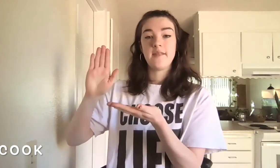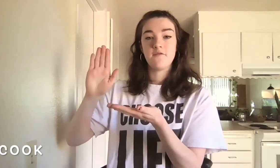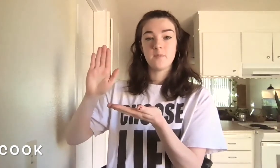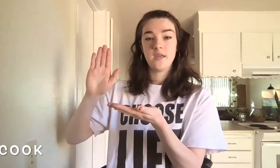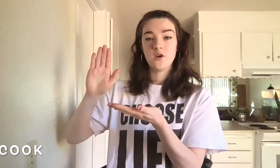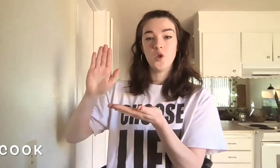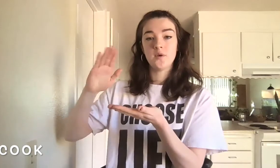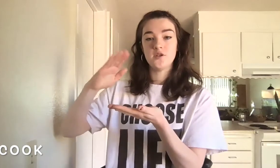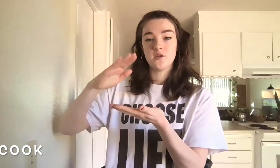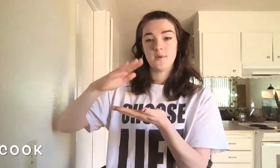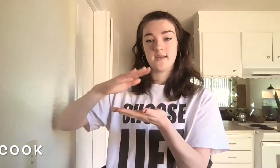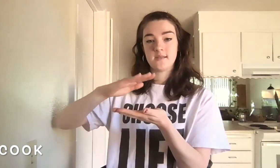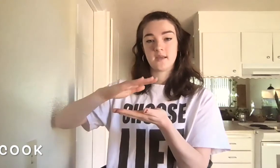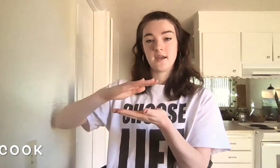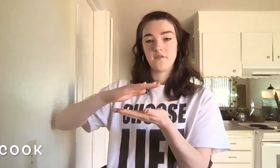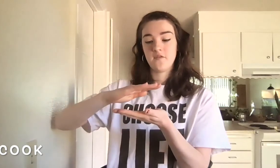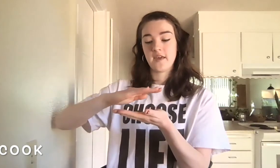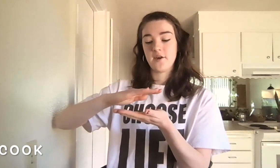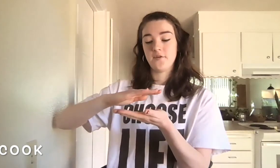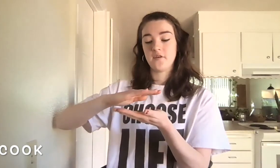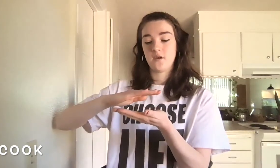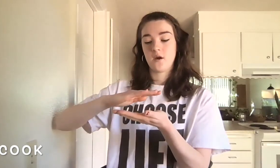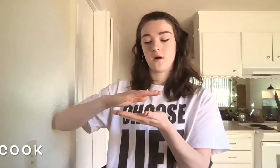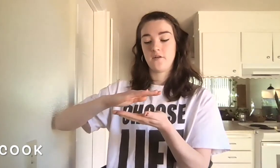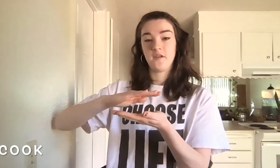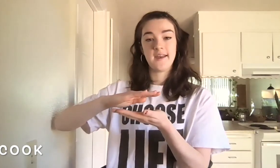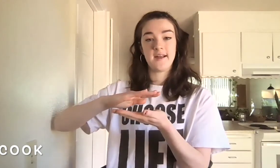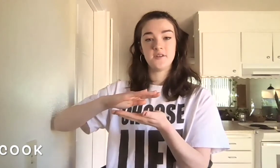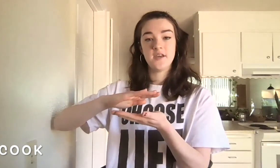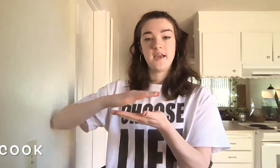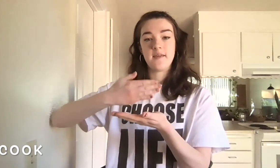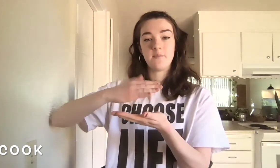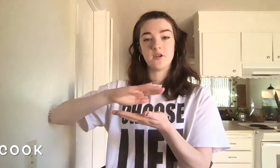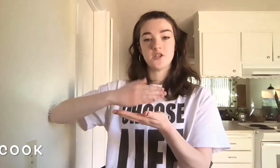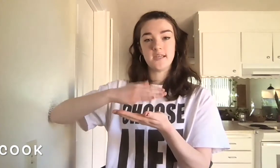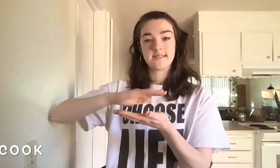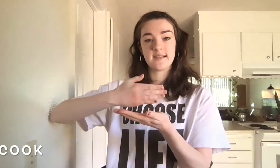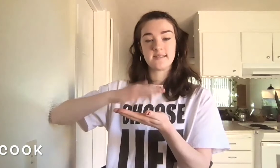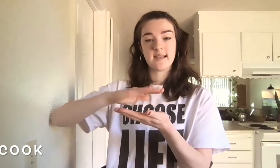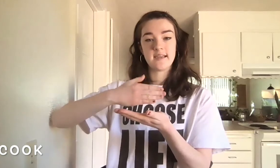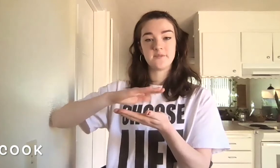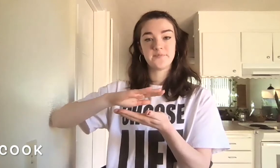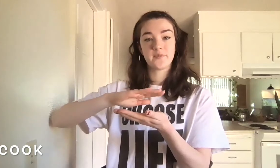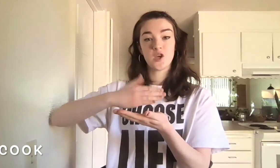from here, all we're going to do is kind of hover that over our flat hand. And then we're going to shake it side to side.